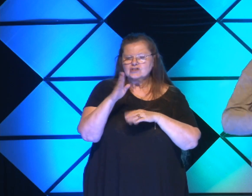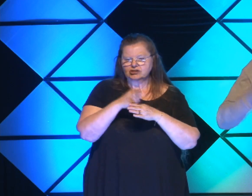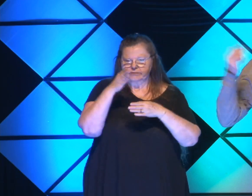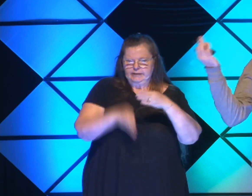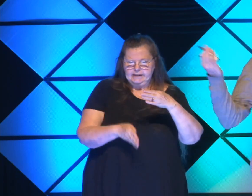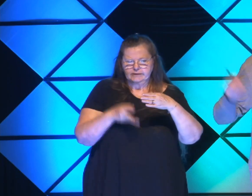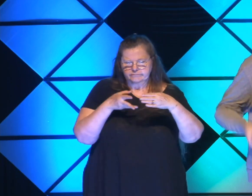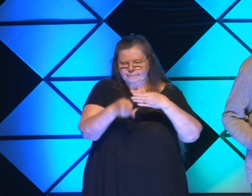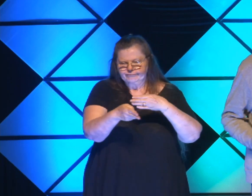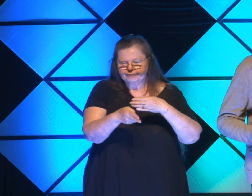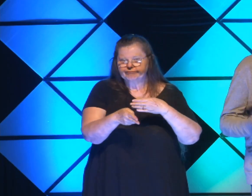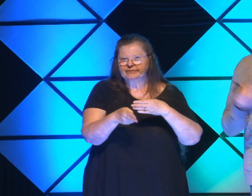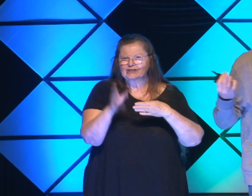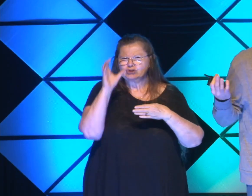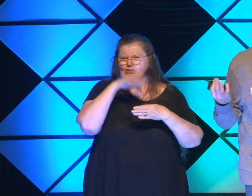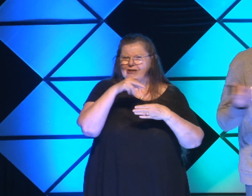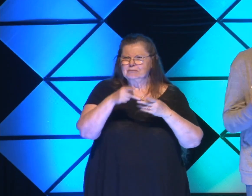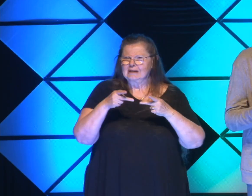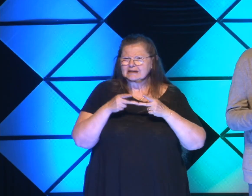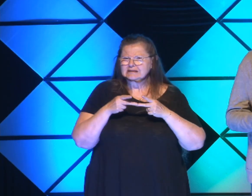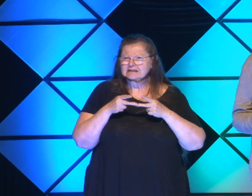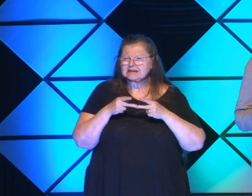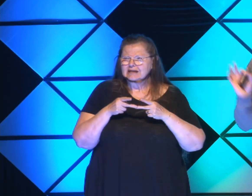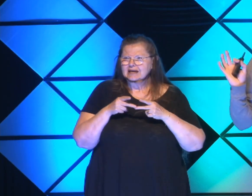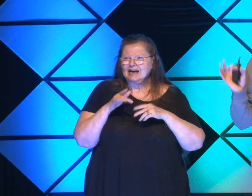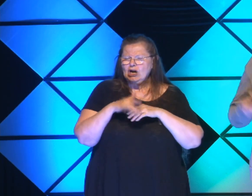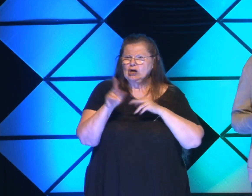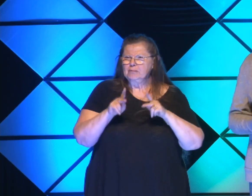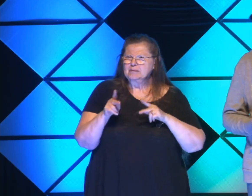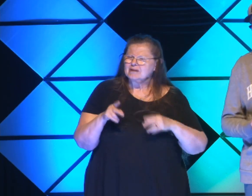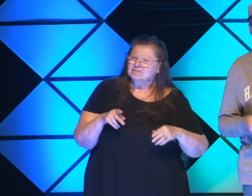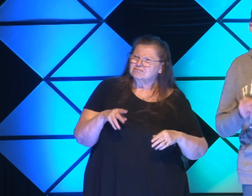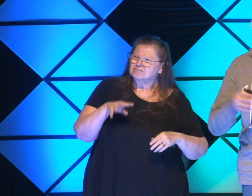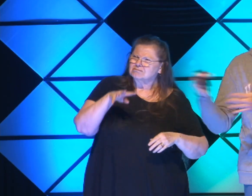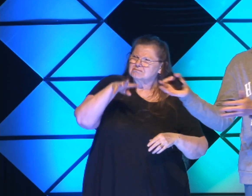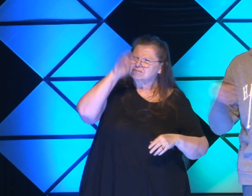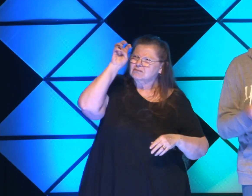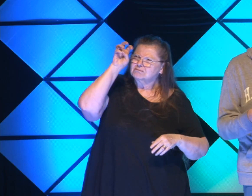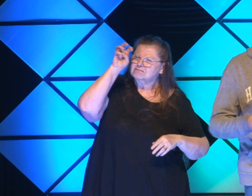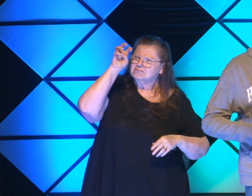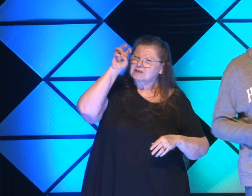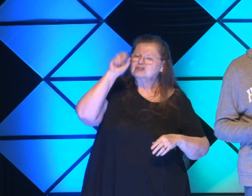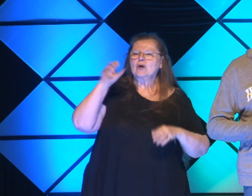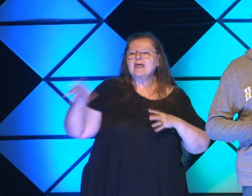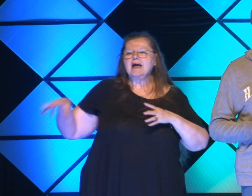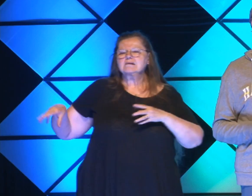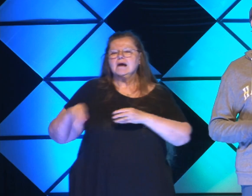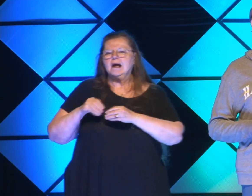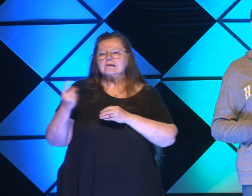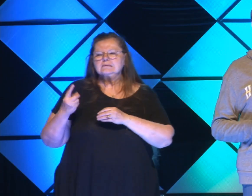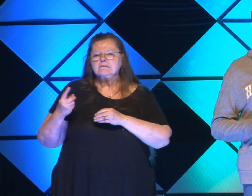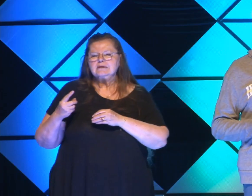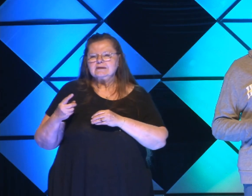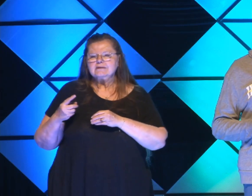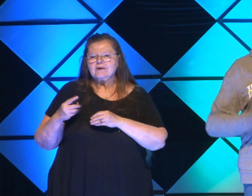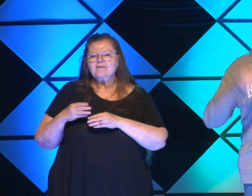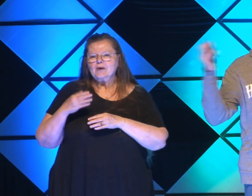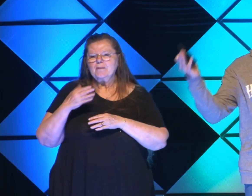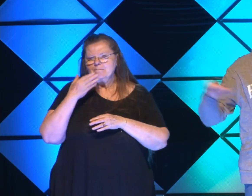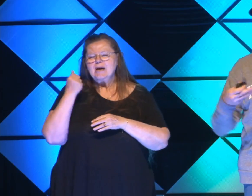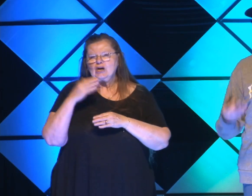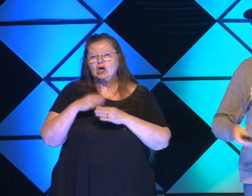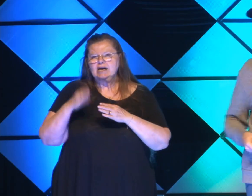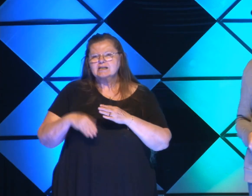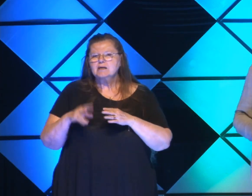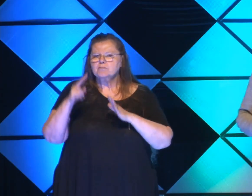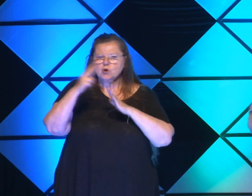space, and the early people were like, this, we can't have this, and so they added, right? But maybe read